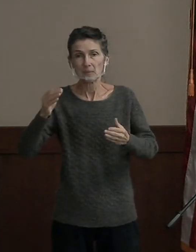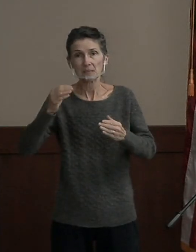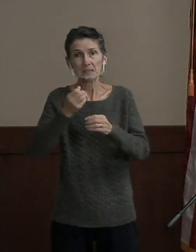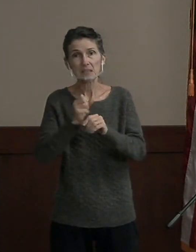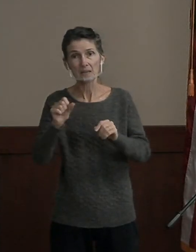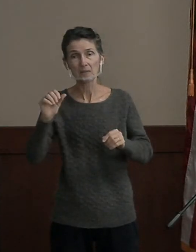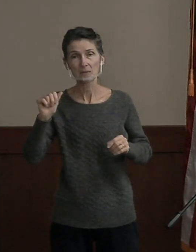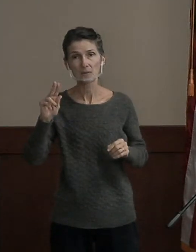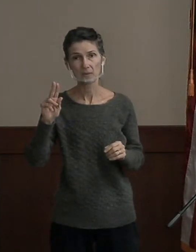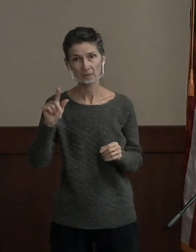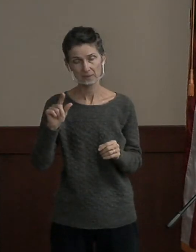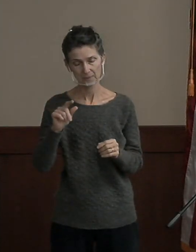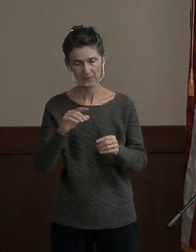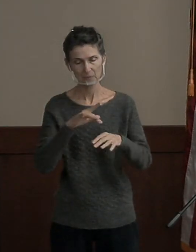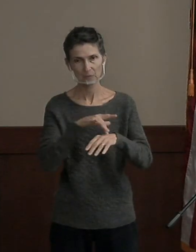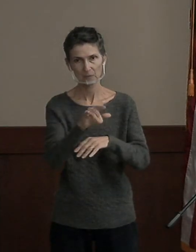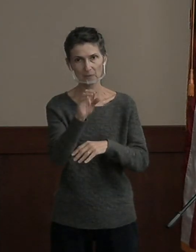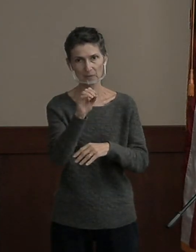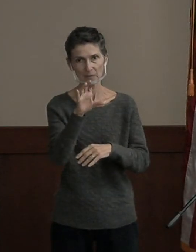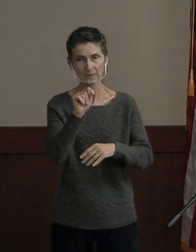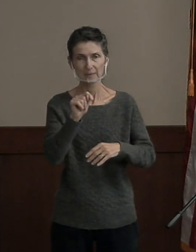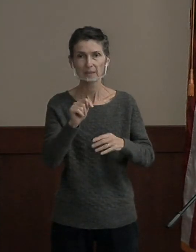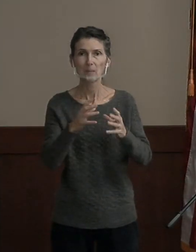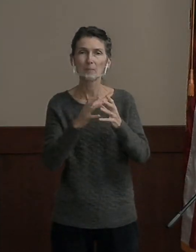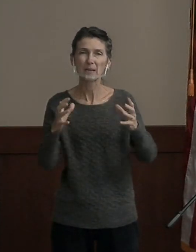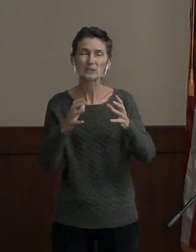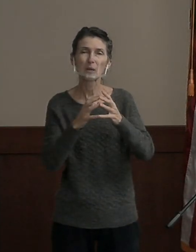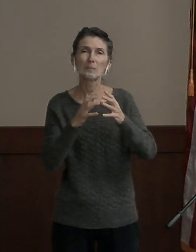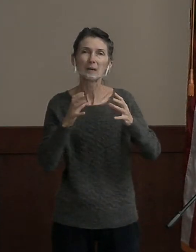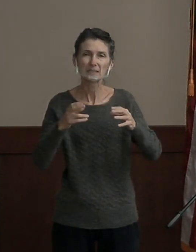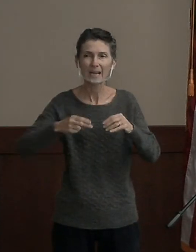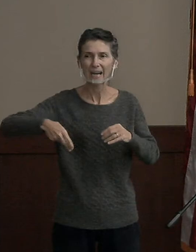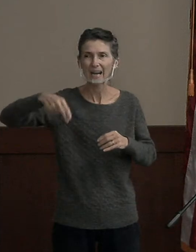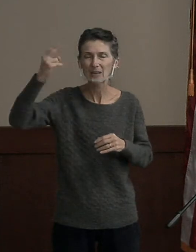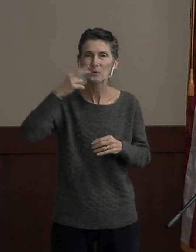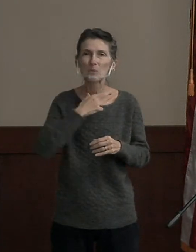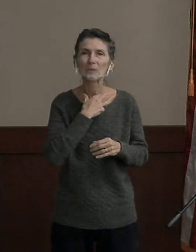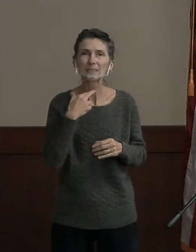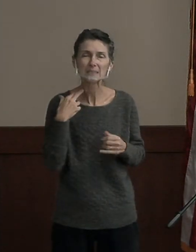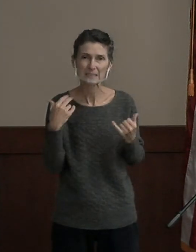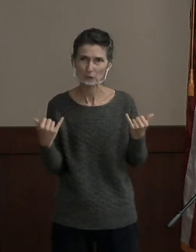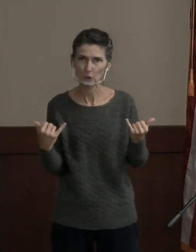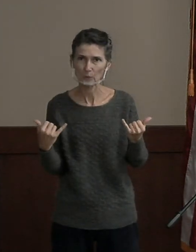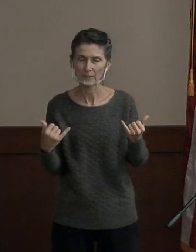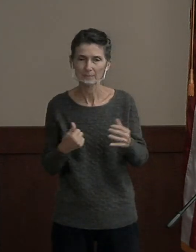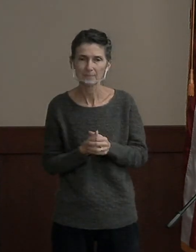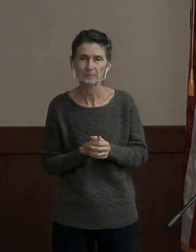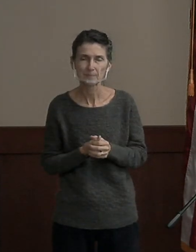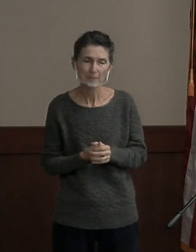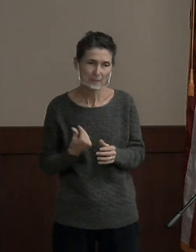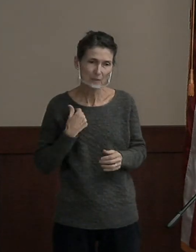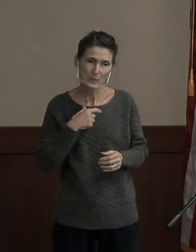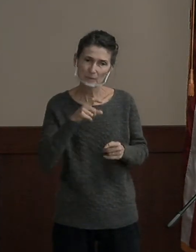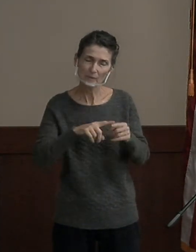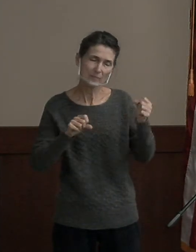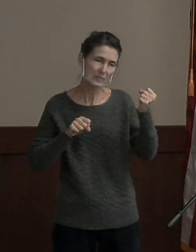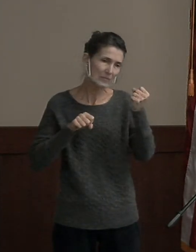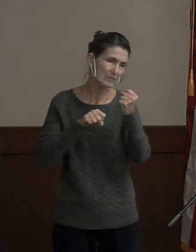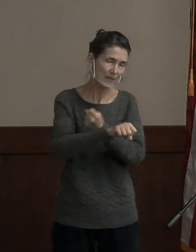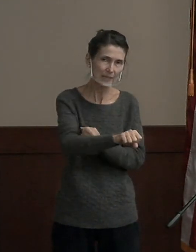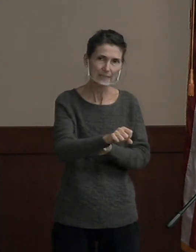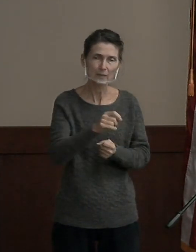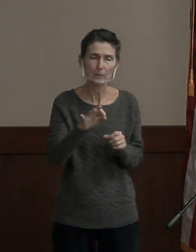or even in early October are much, much higher risk currently. We need to fight against the sense